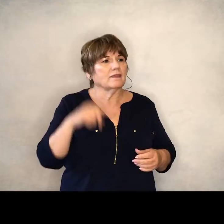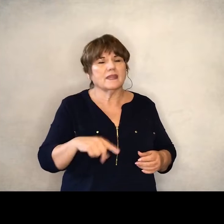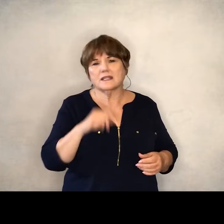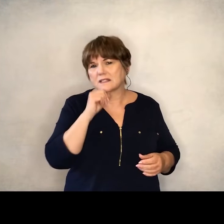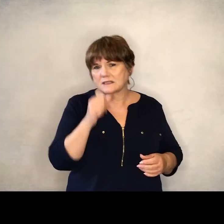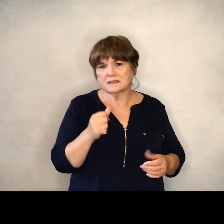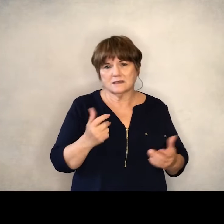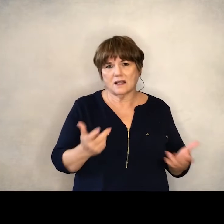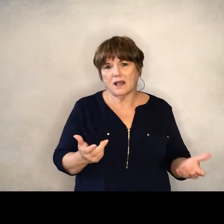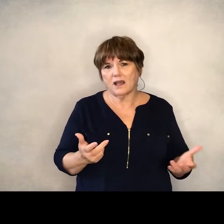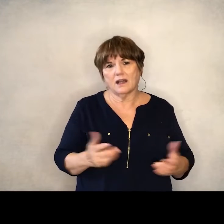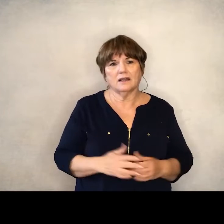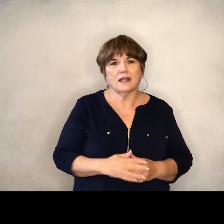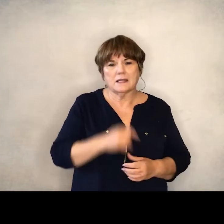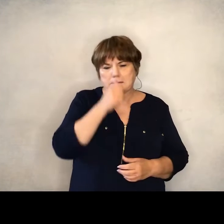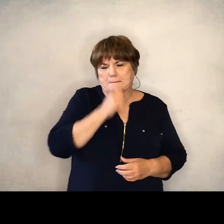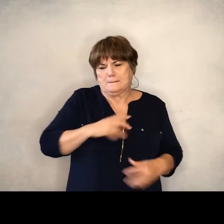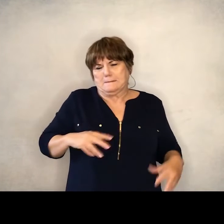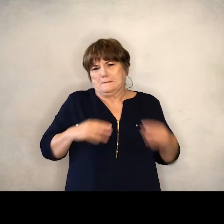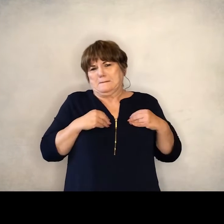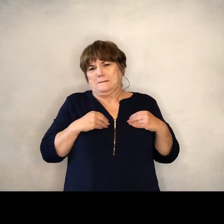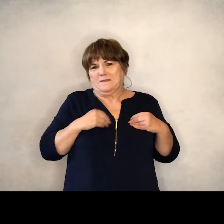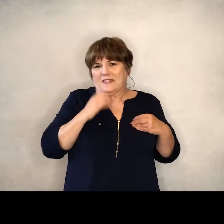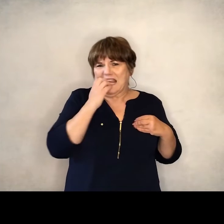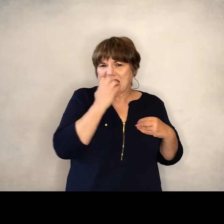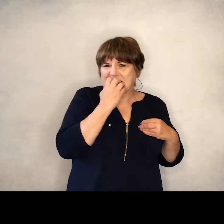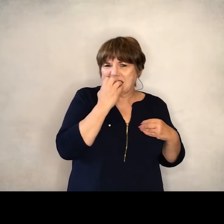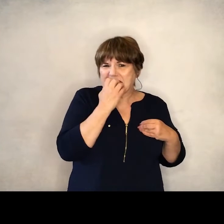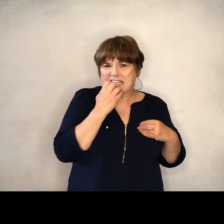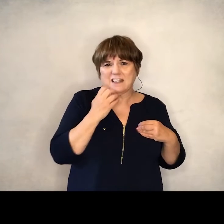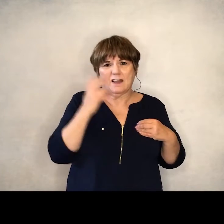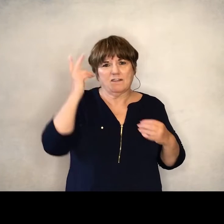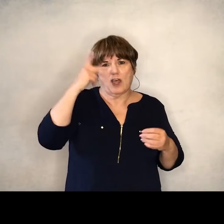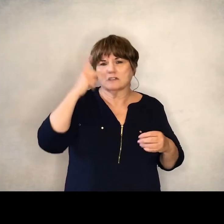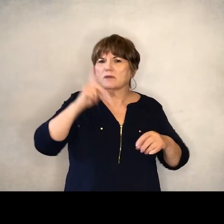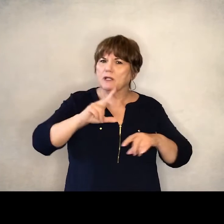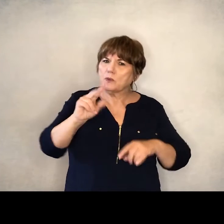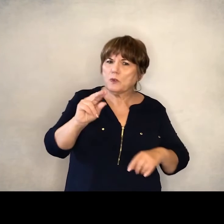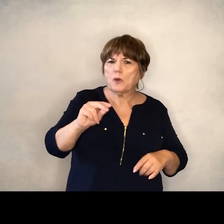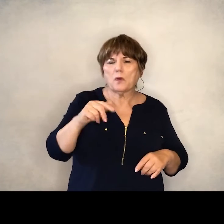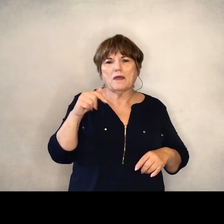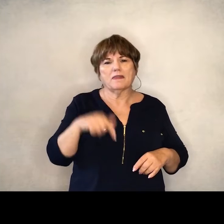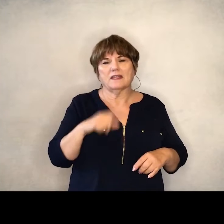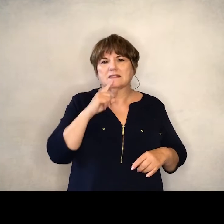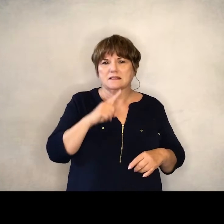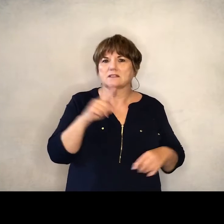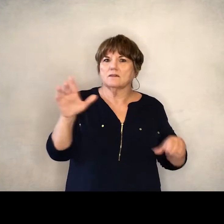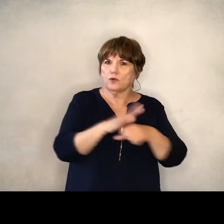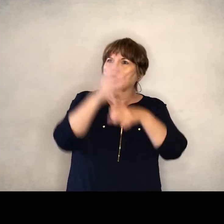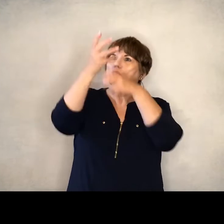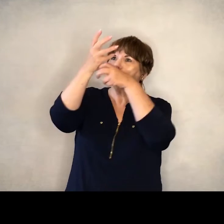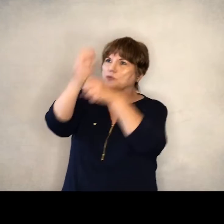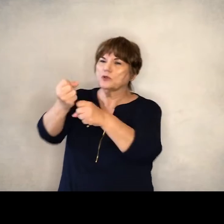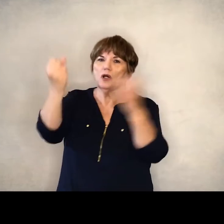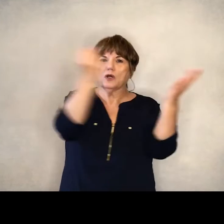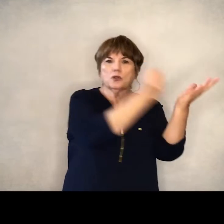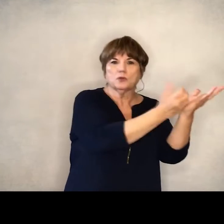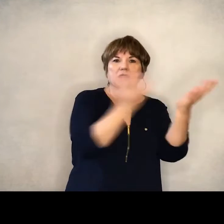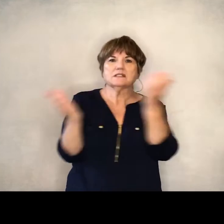and bear it philosophy. It is the affirmation of a total trust in a crucified and risen